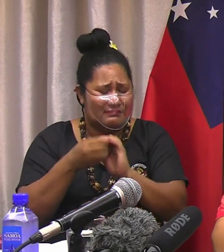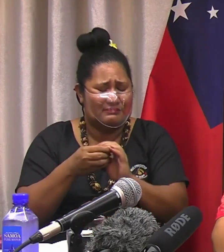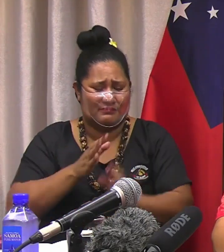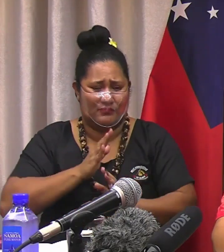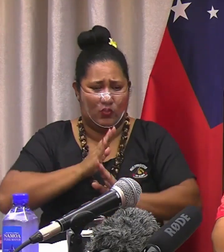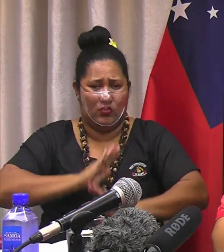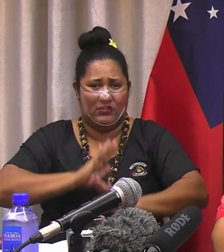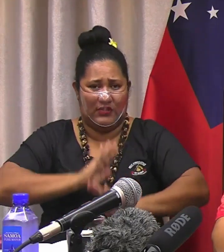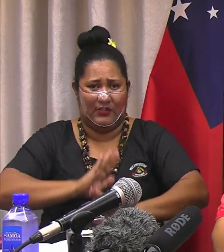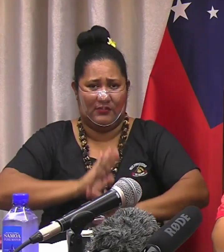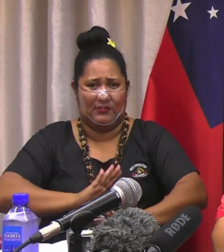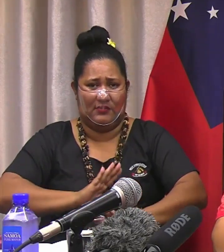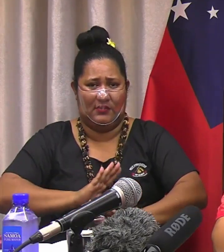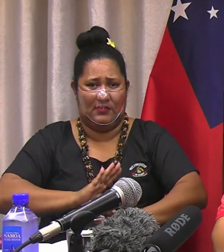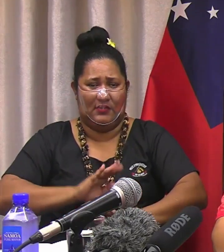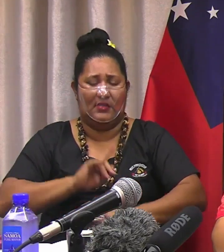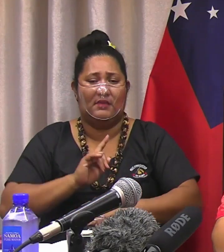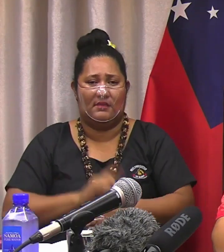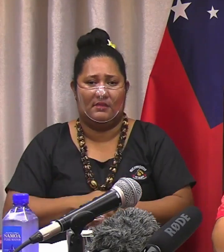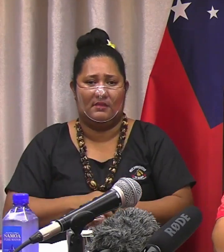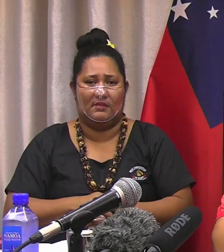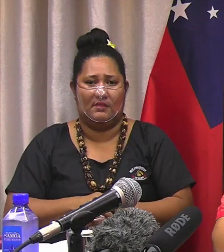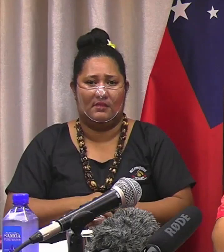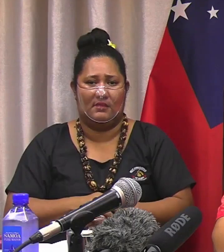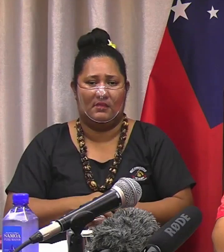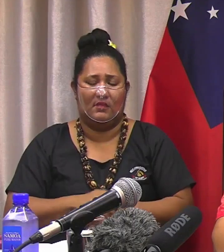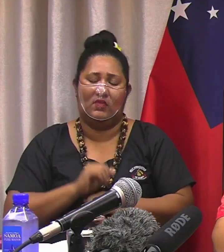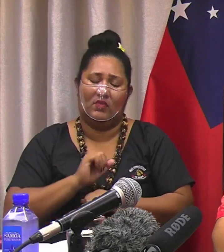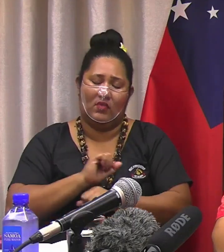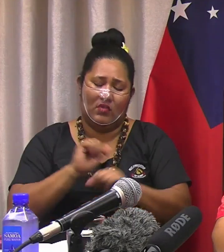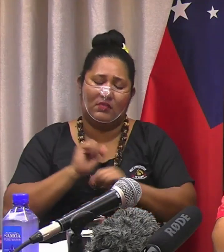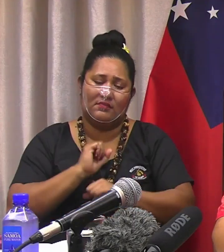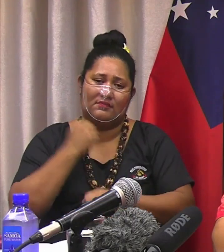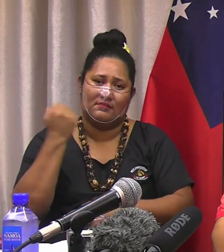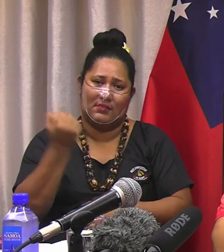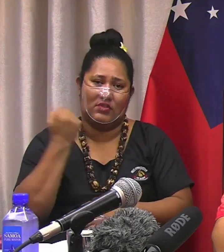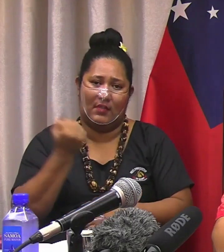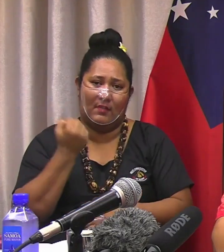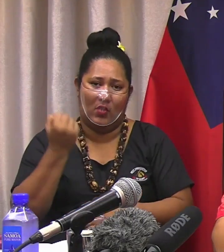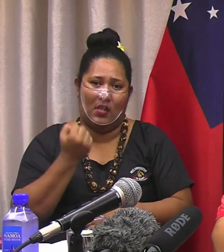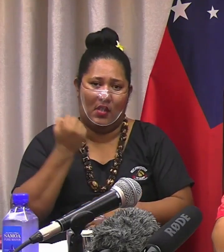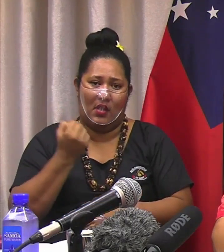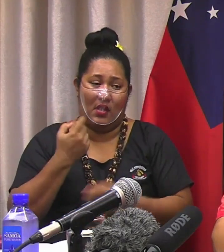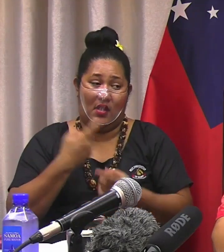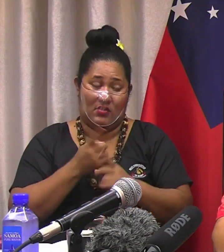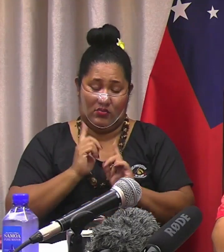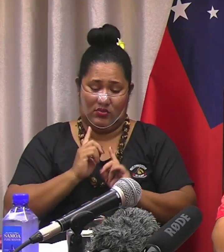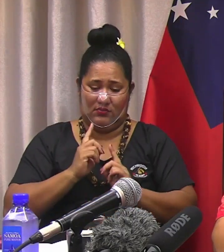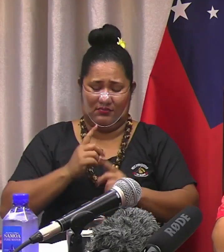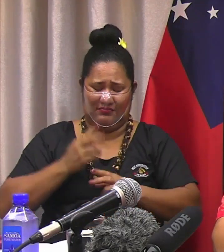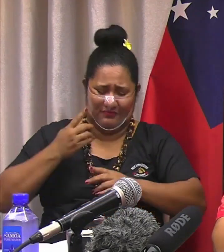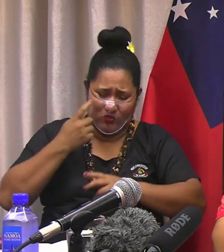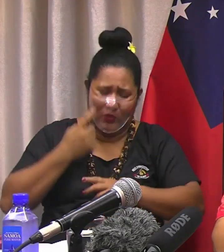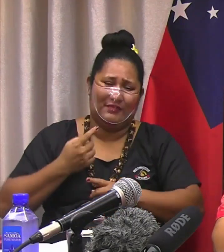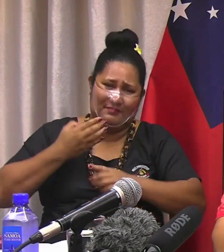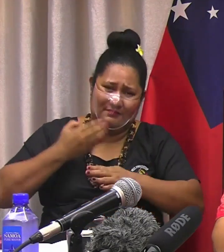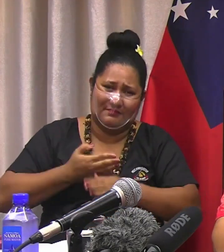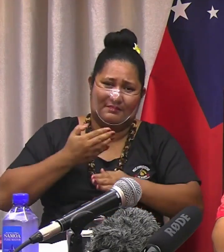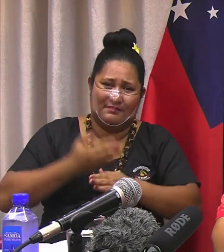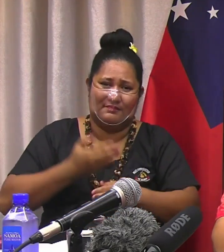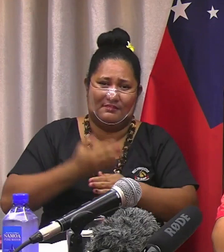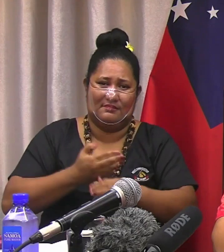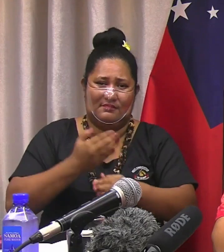vai malaba papale pea si o tato watunu u a o tau mafai le nei ngaluenga